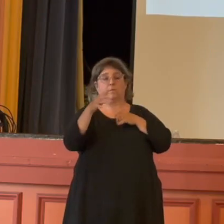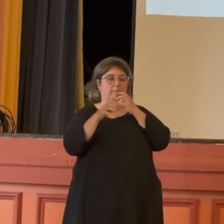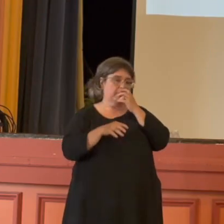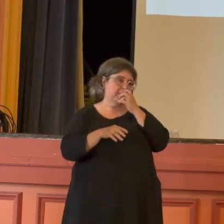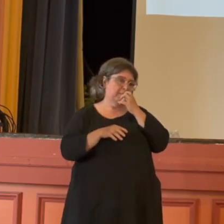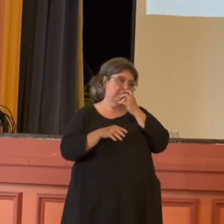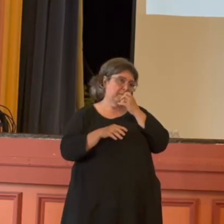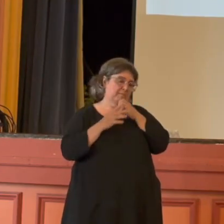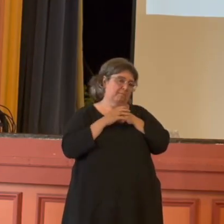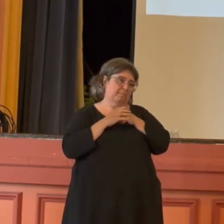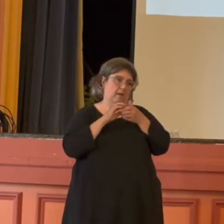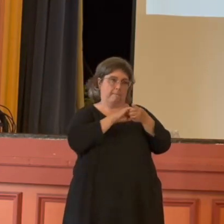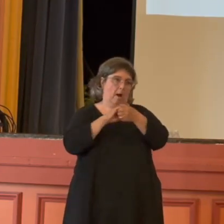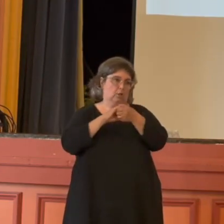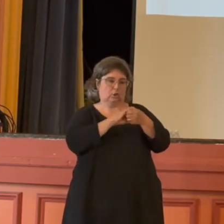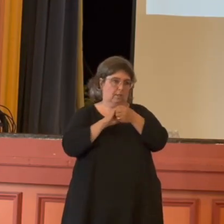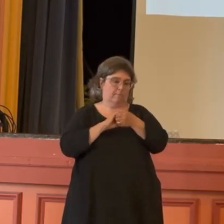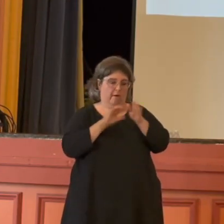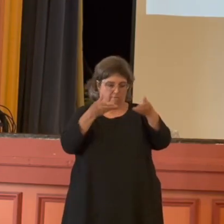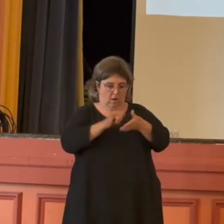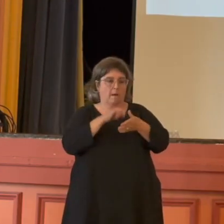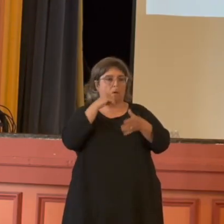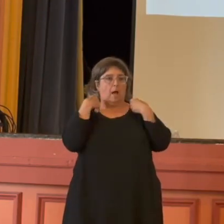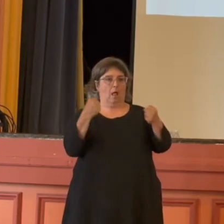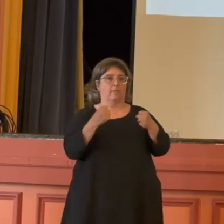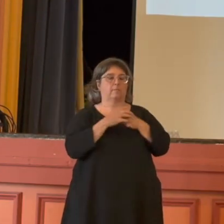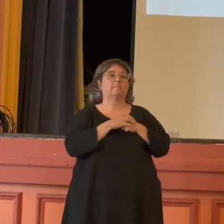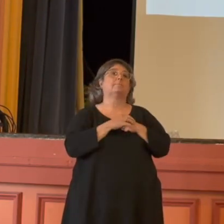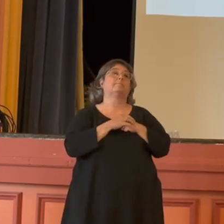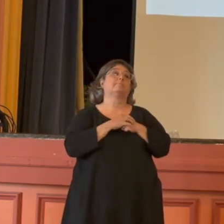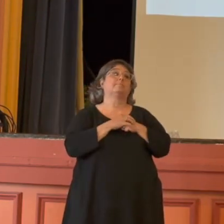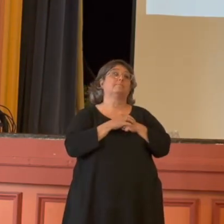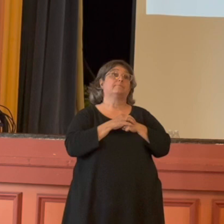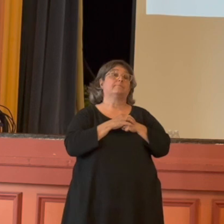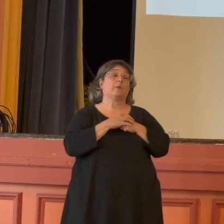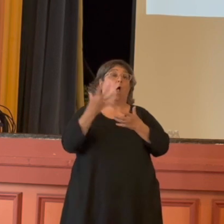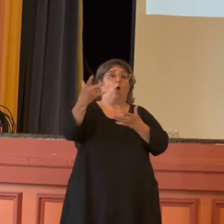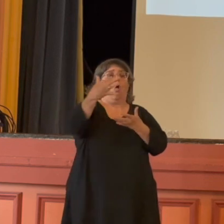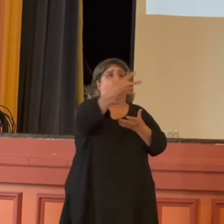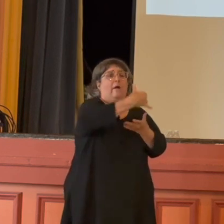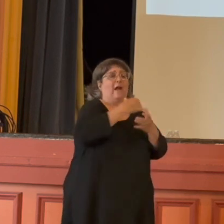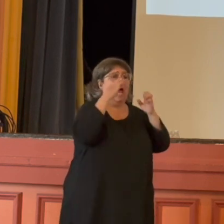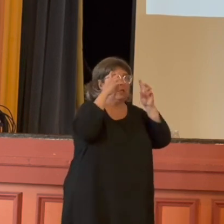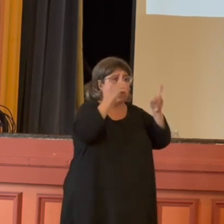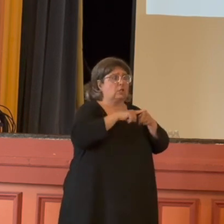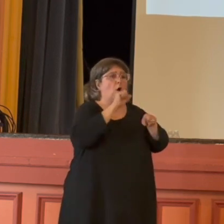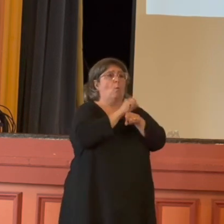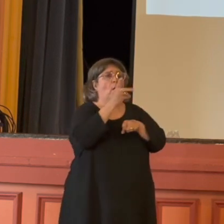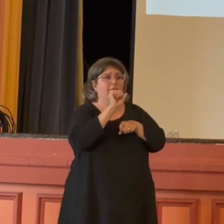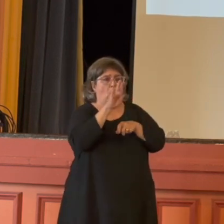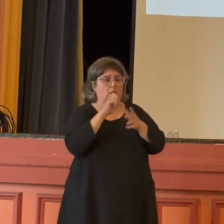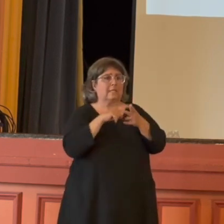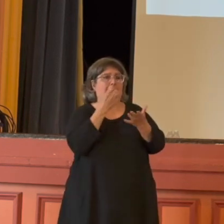area is partnerships that focus on public health. So collectively, with education,